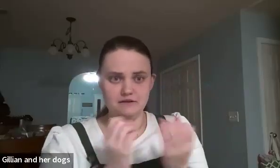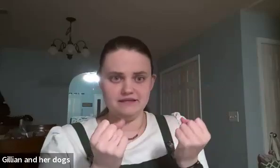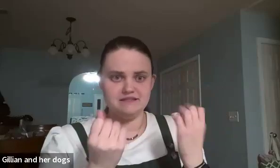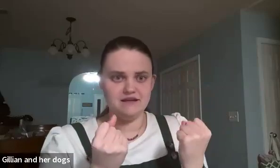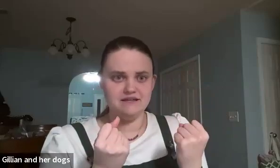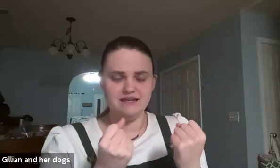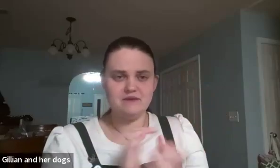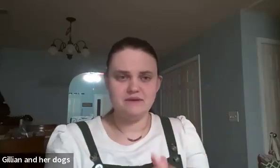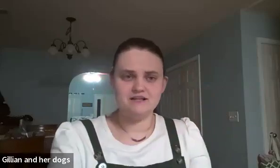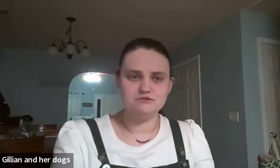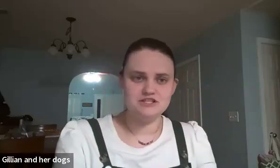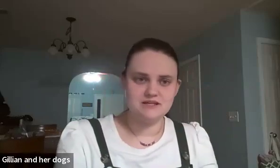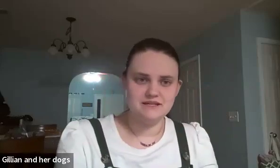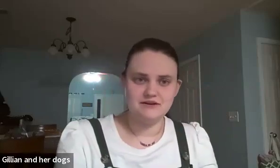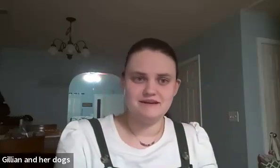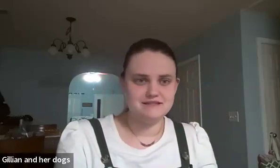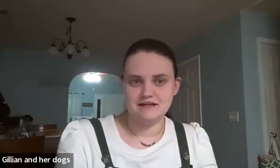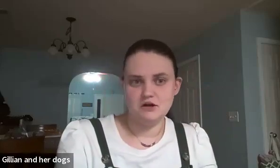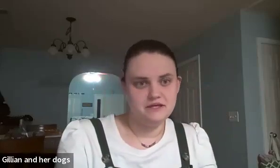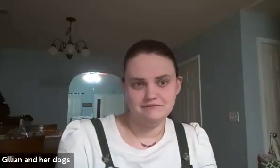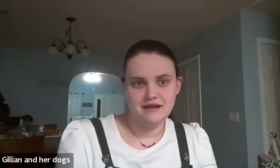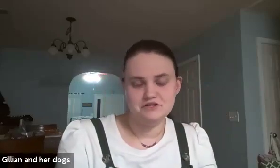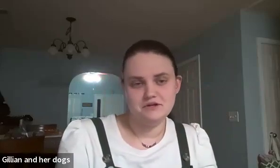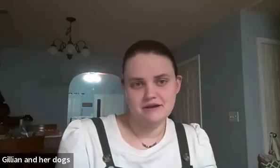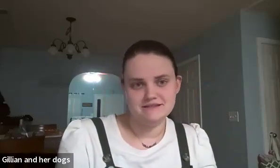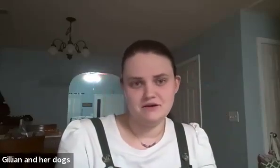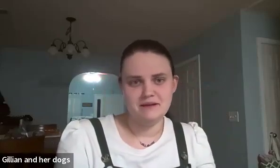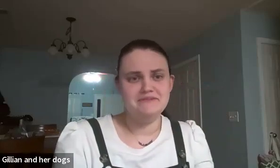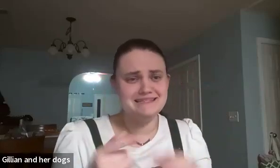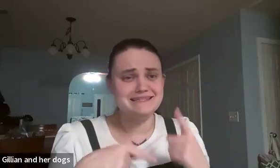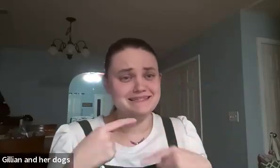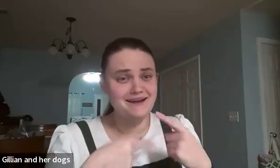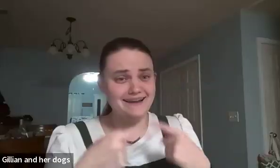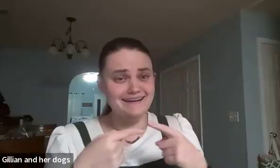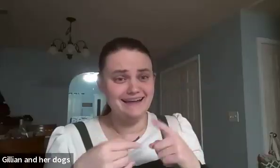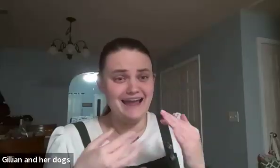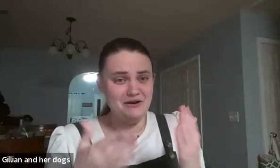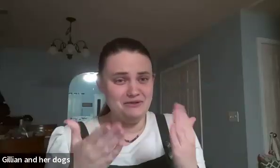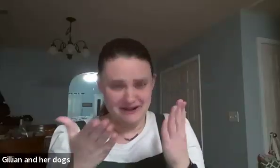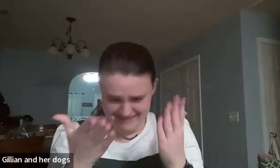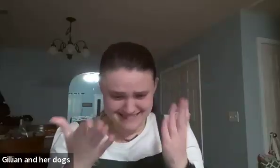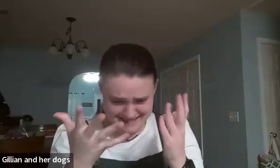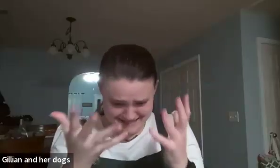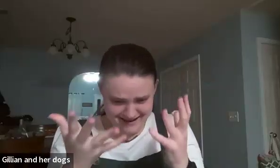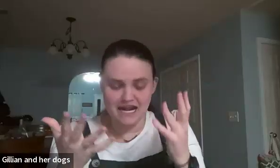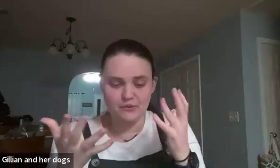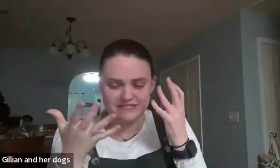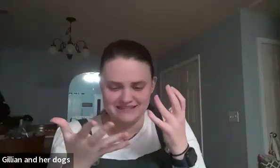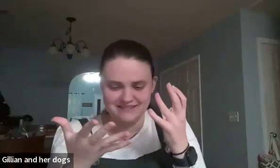And I'll like sign it. And my parents will just look at me and go, that does not help me. I don't know ASL. I'm like, but this is the sign. I know the word. This is the sign. And I will sit there